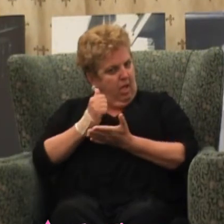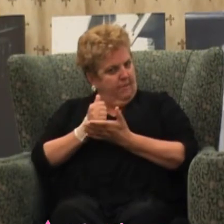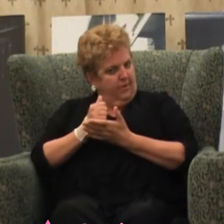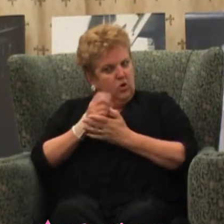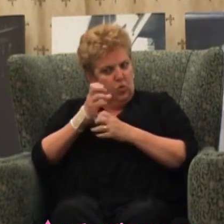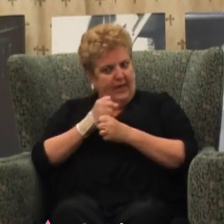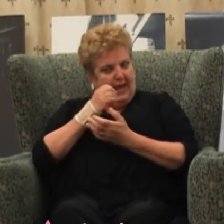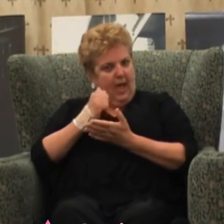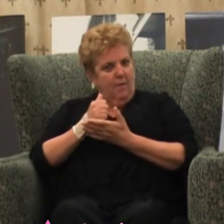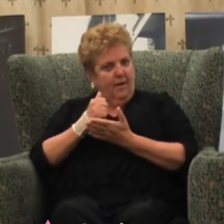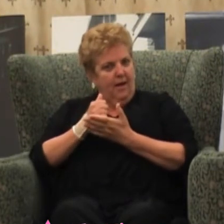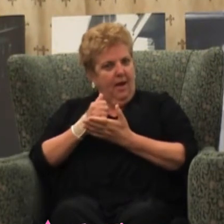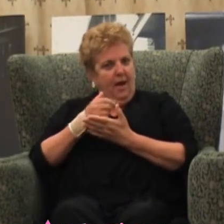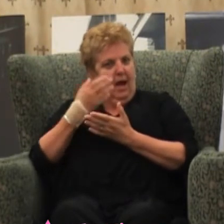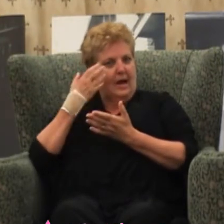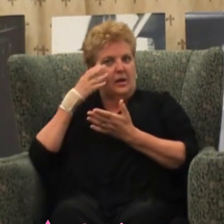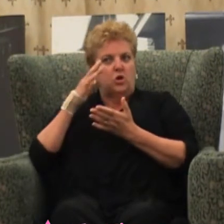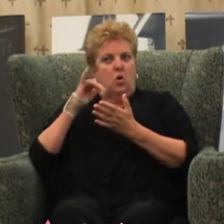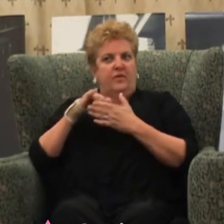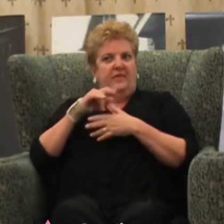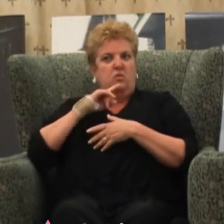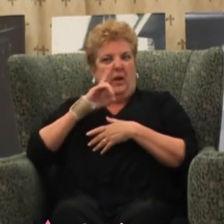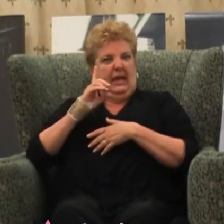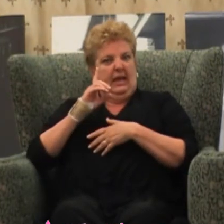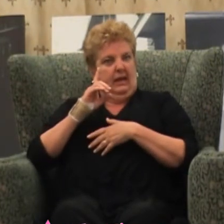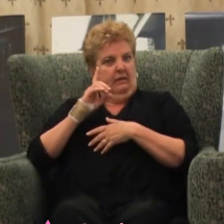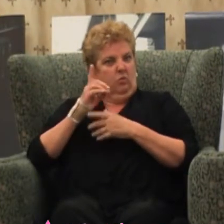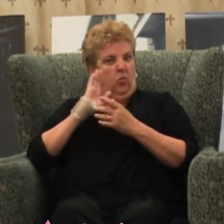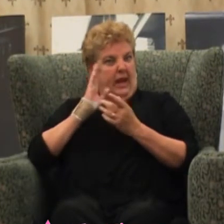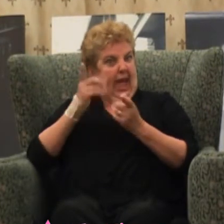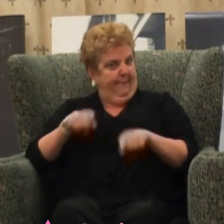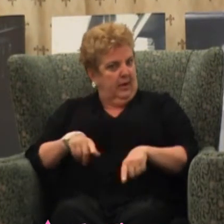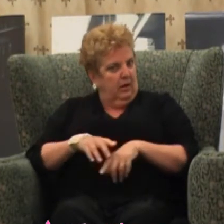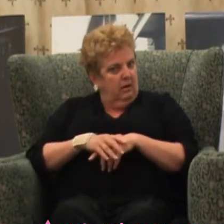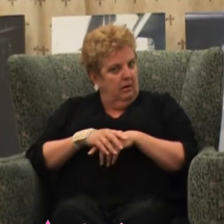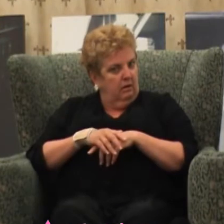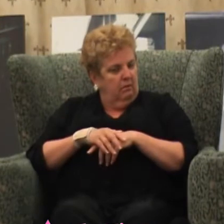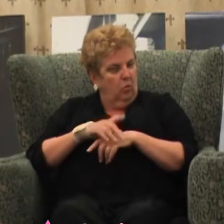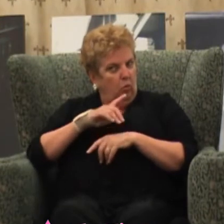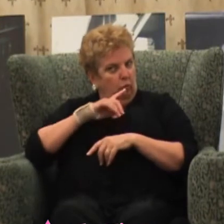know it was that literal. I thought, really? Really?